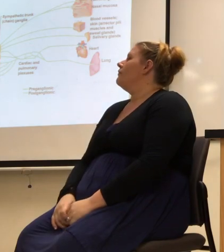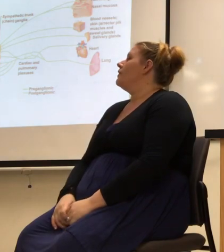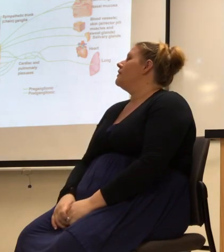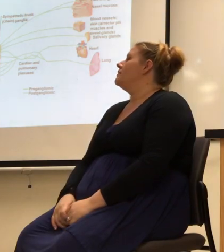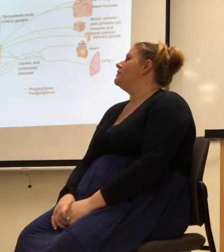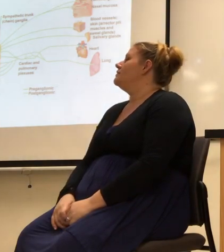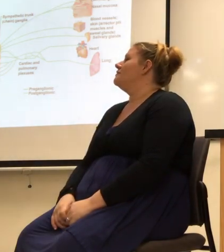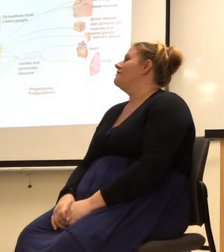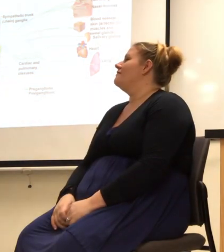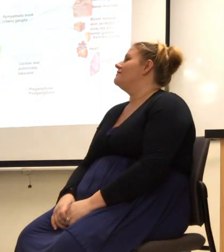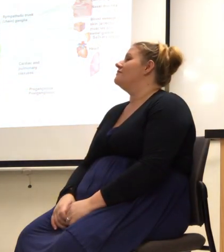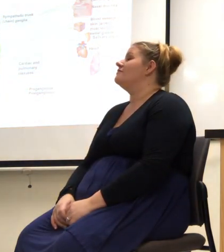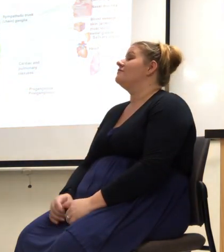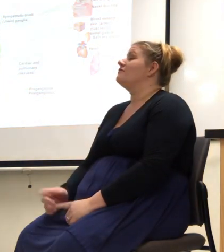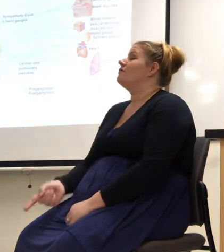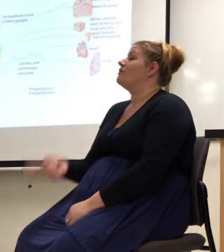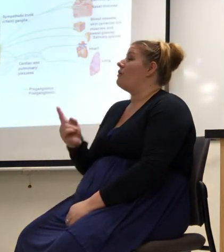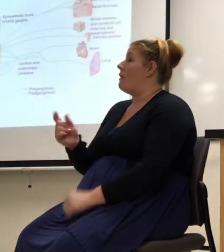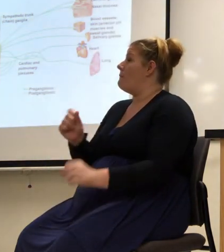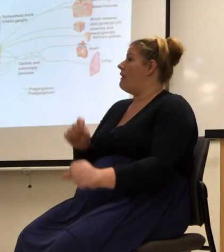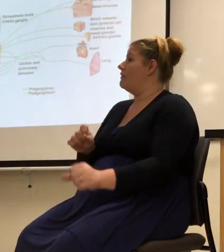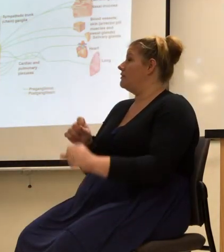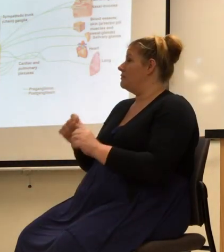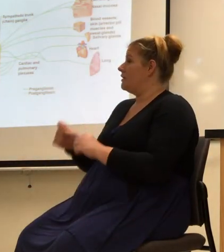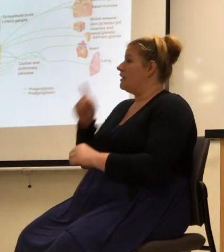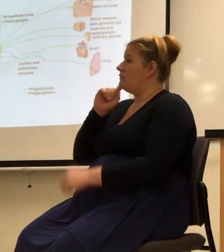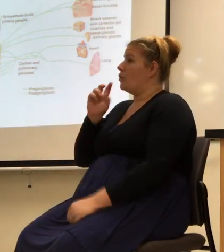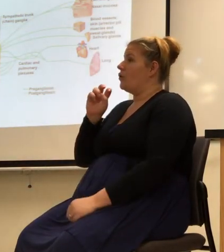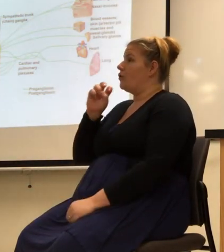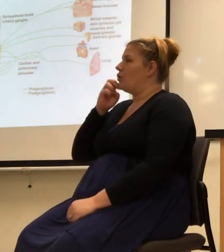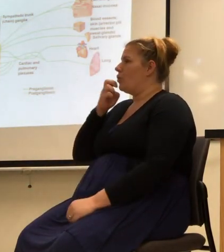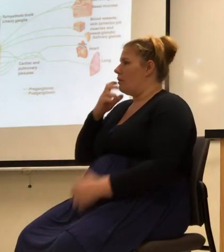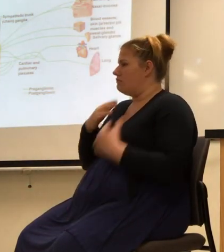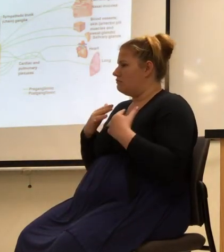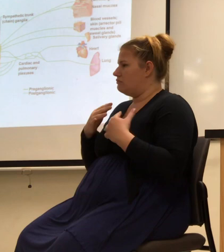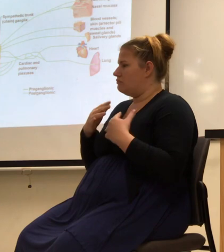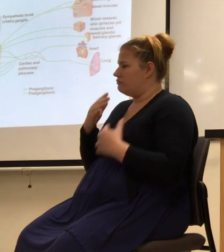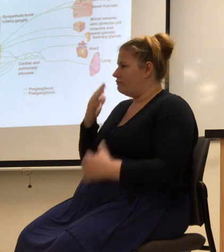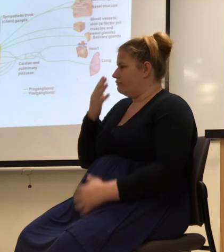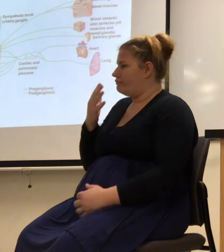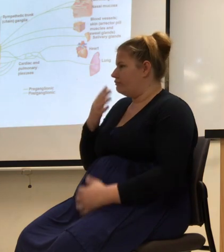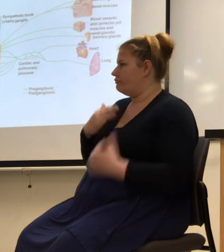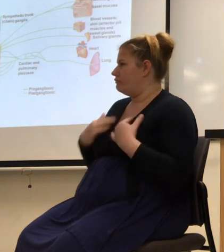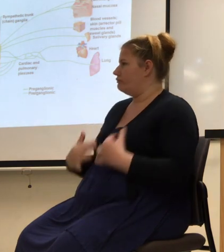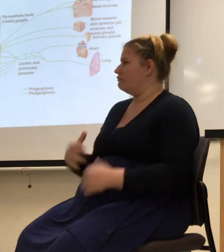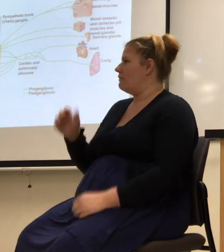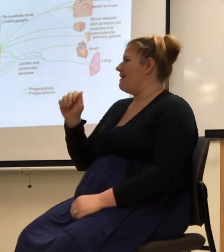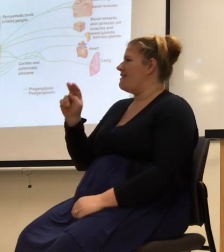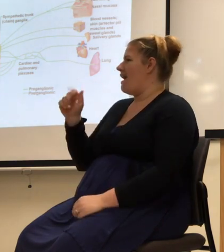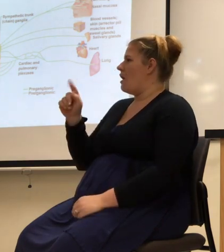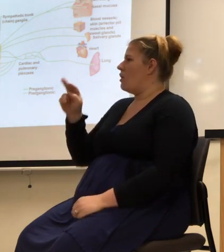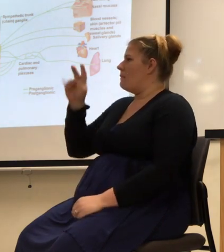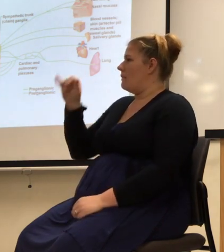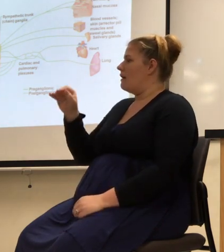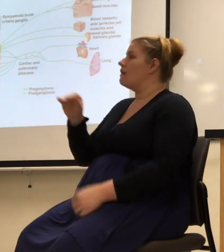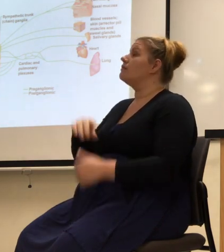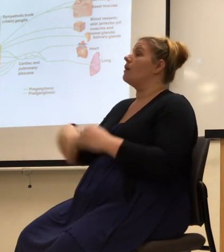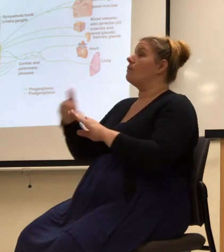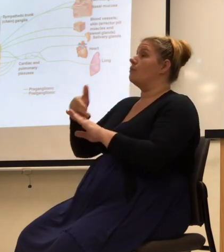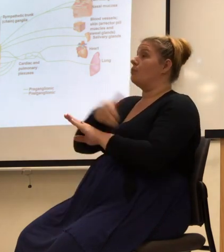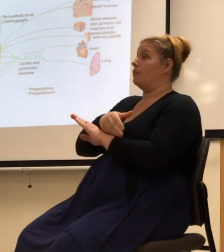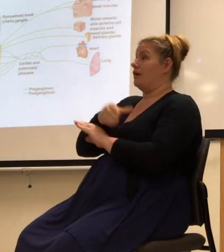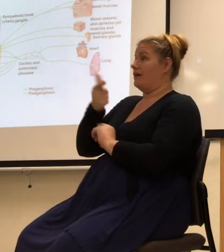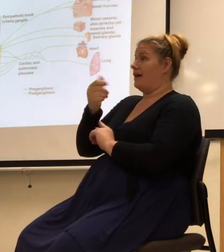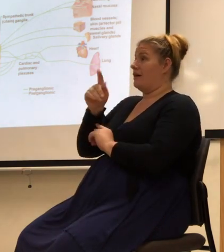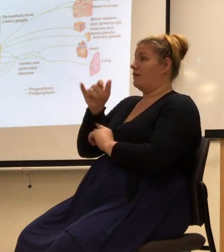So one possibility of the neuroanatomy is the preganglionic, the cell, it enters the chain,